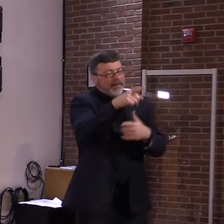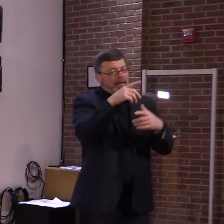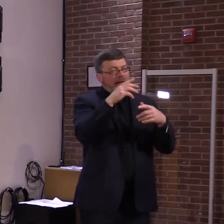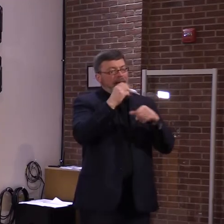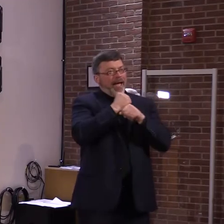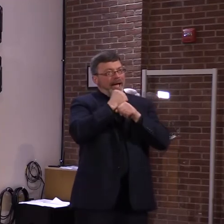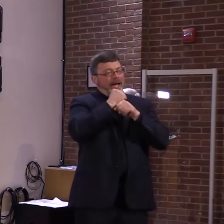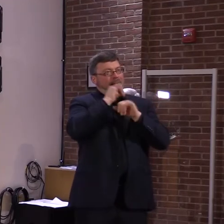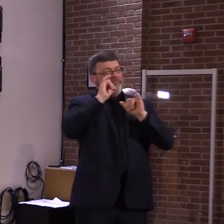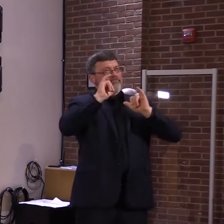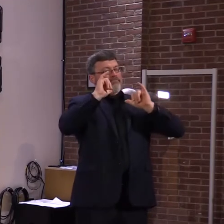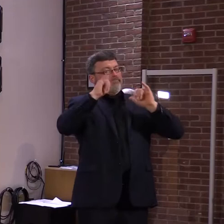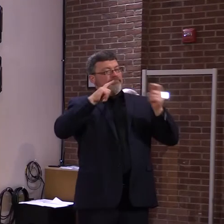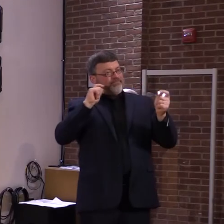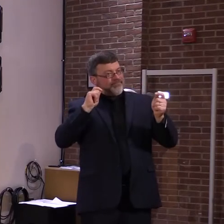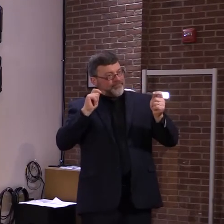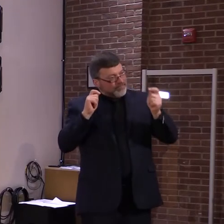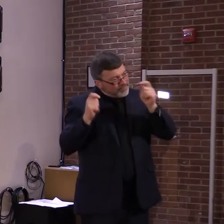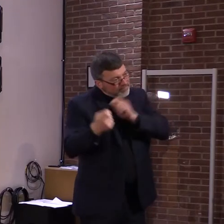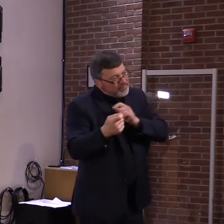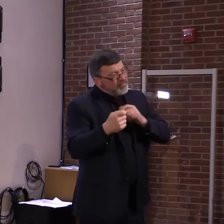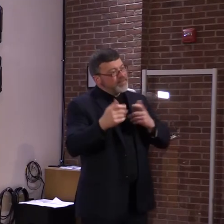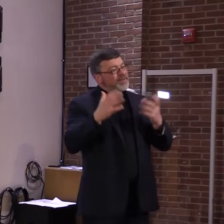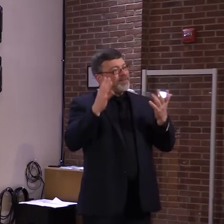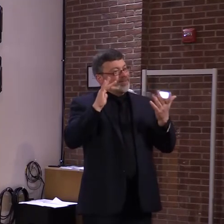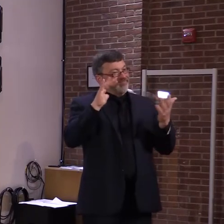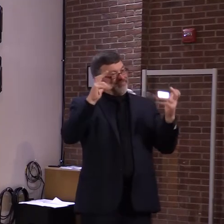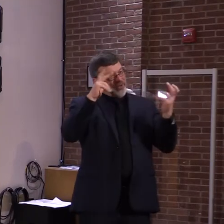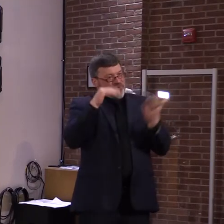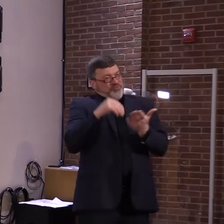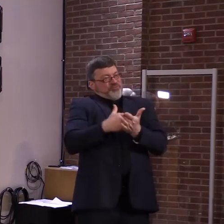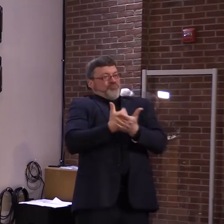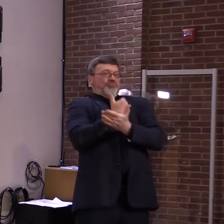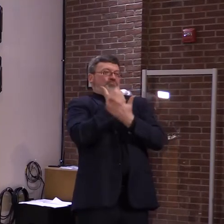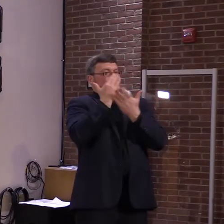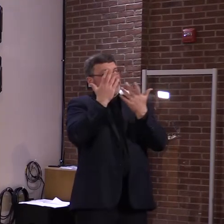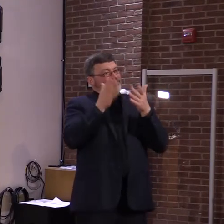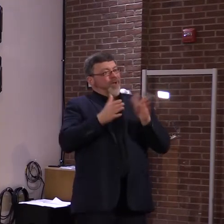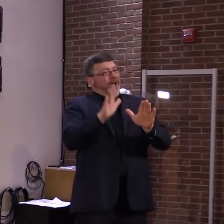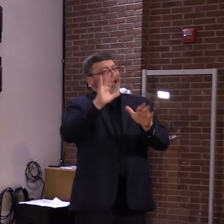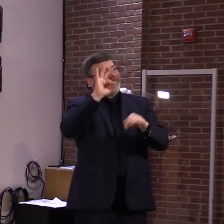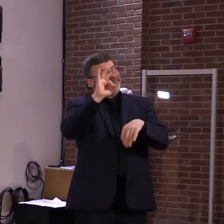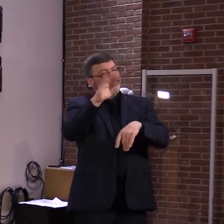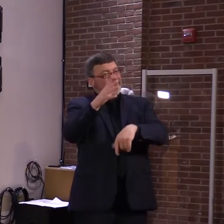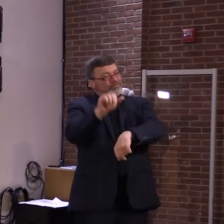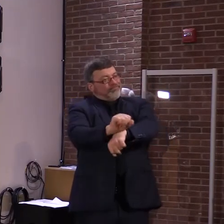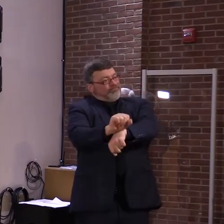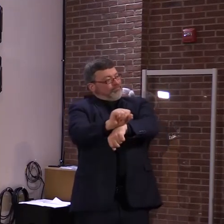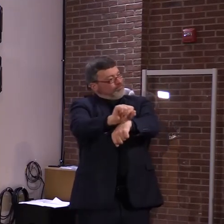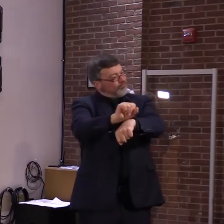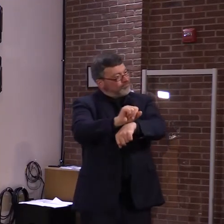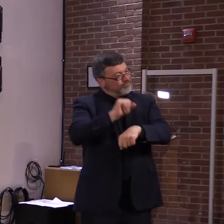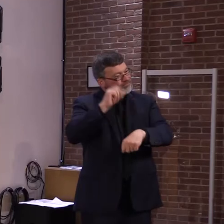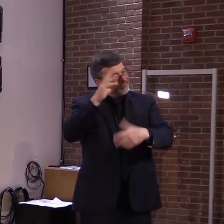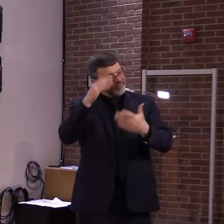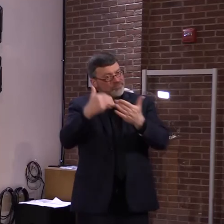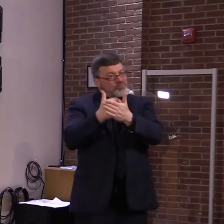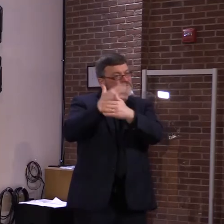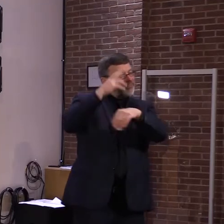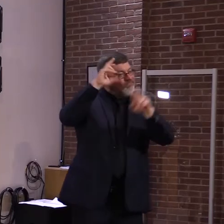to normal. And I think that we'll have, you know, we'll find out in the future. There's going to be opportunities for us